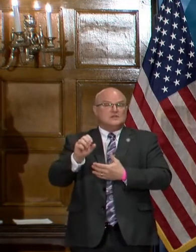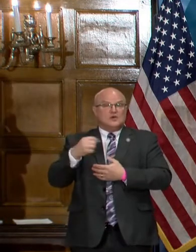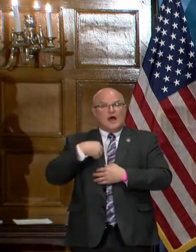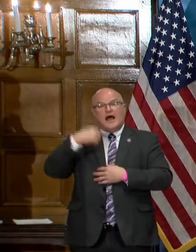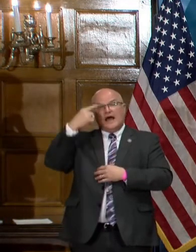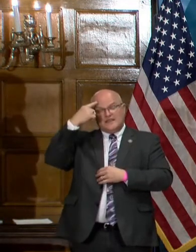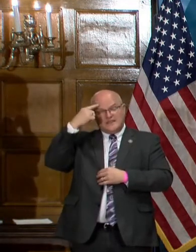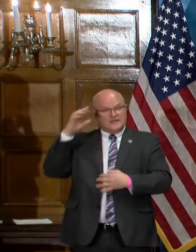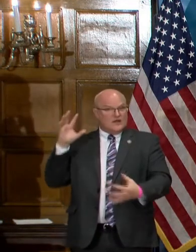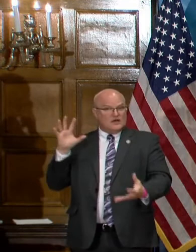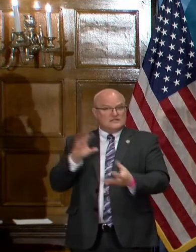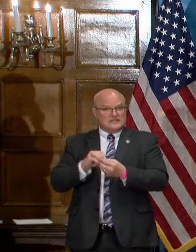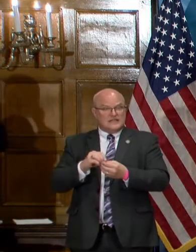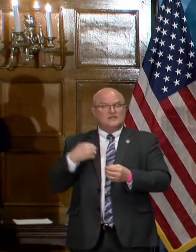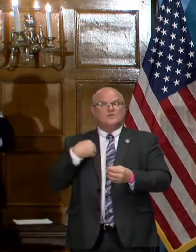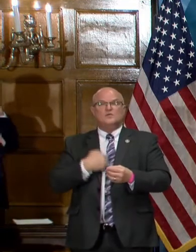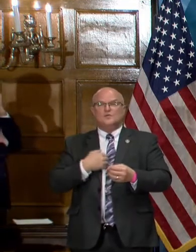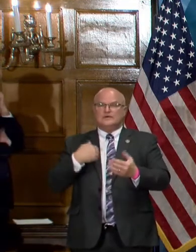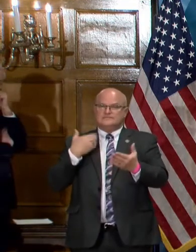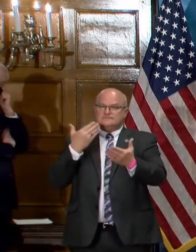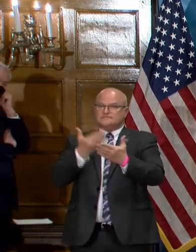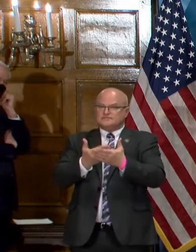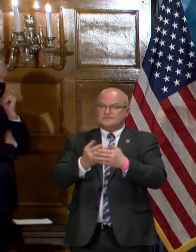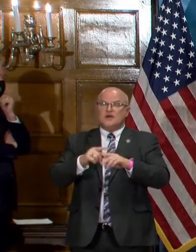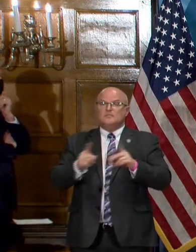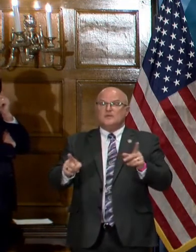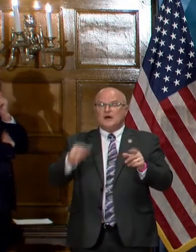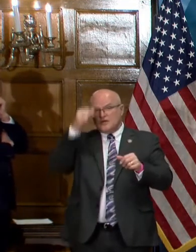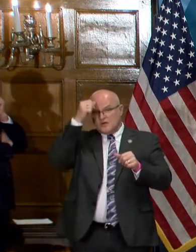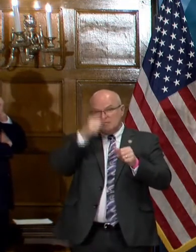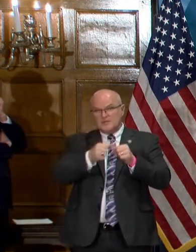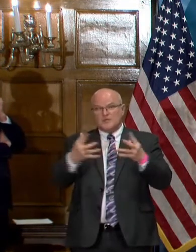I think altogether we're getting there. But also keep in mind